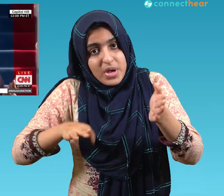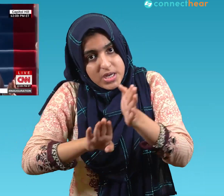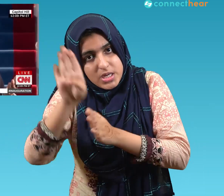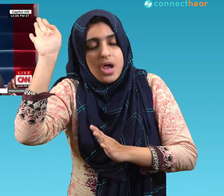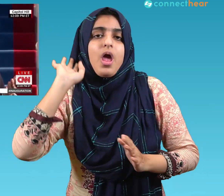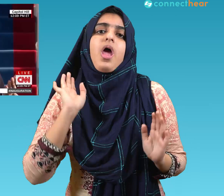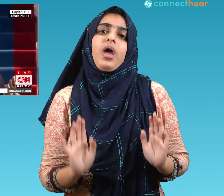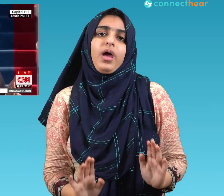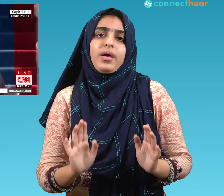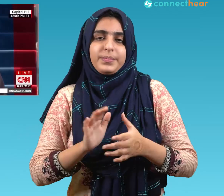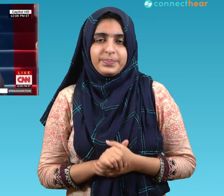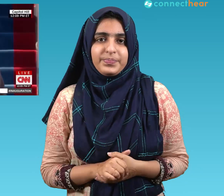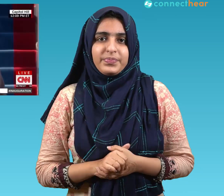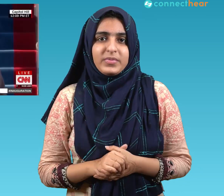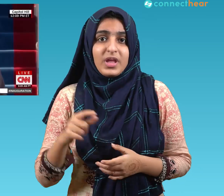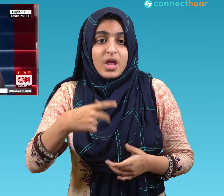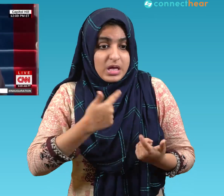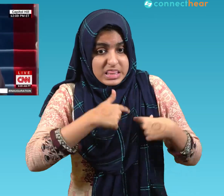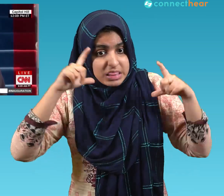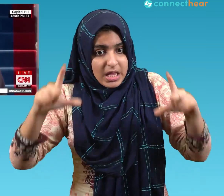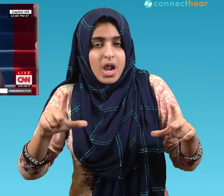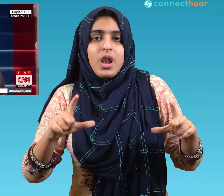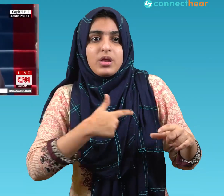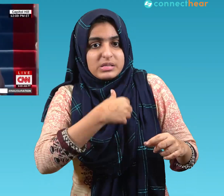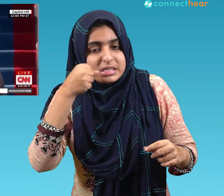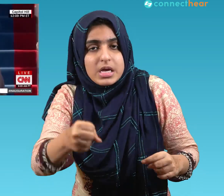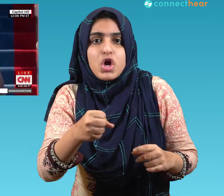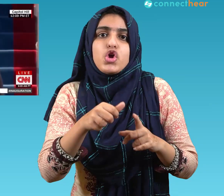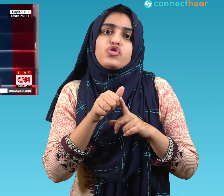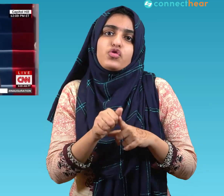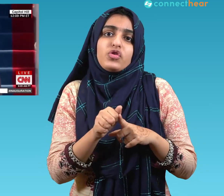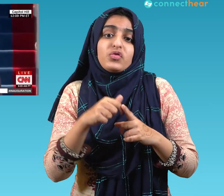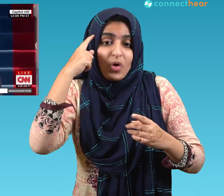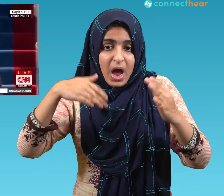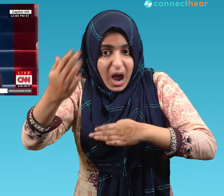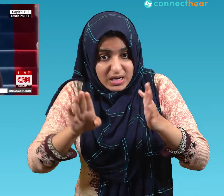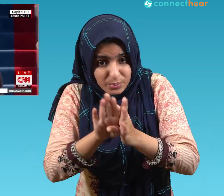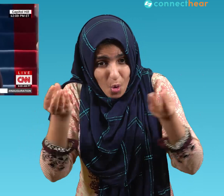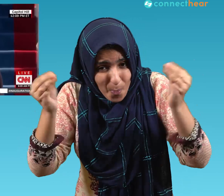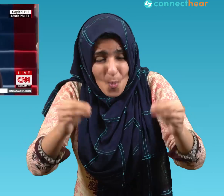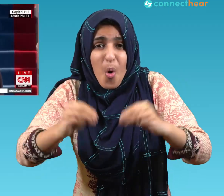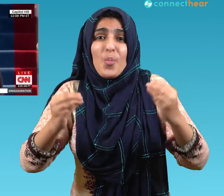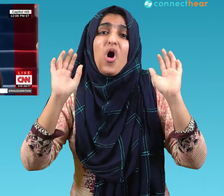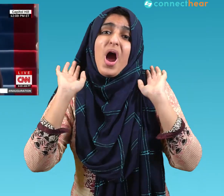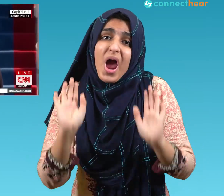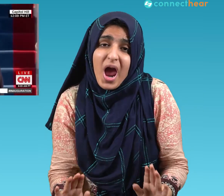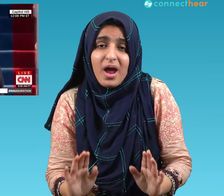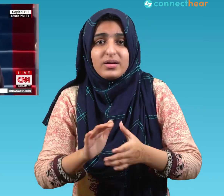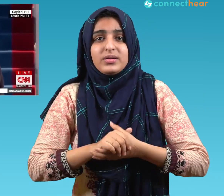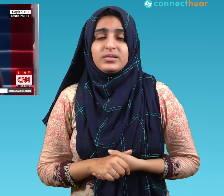us? It's time for boldness, for there's so much to do. And this is